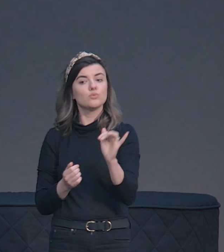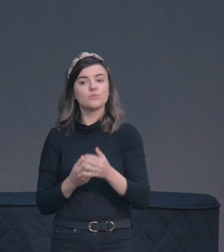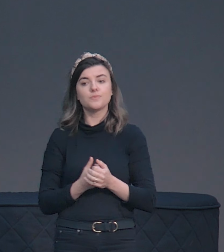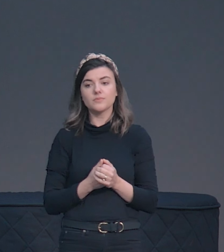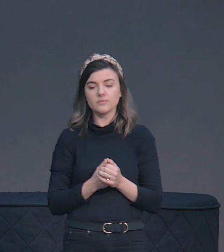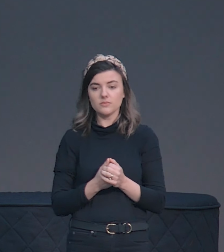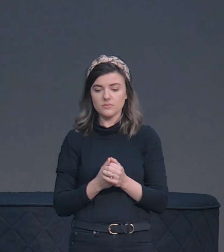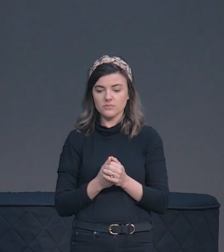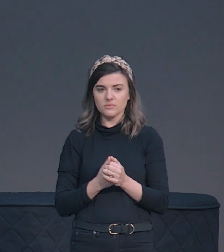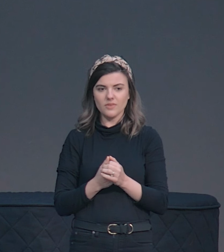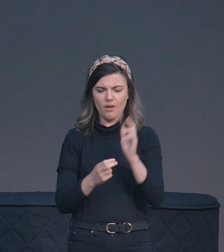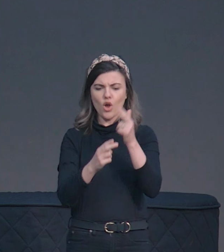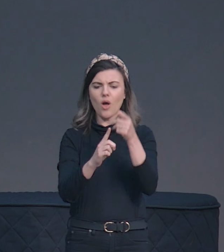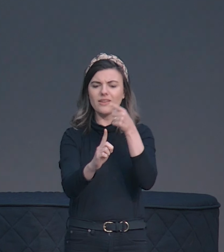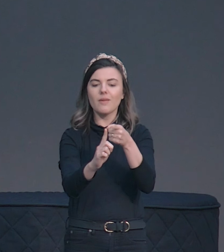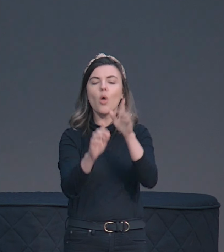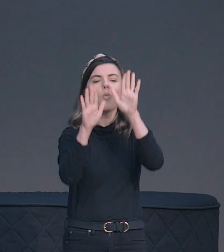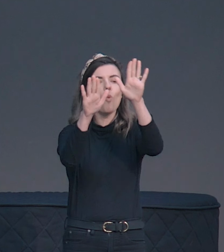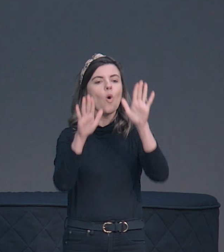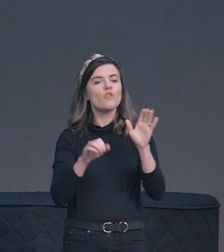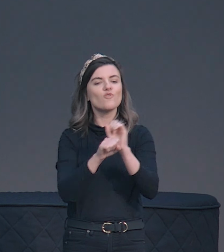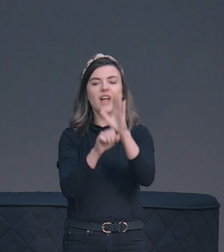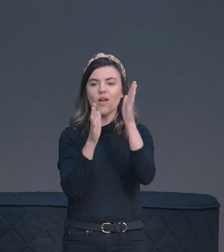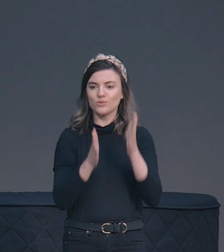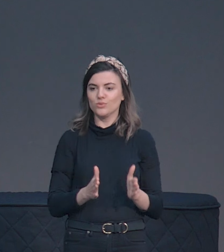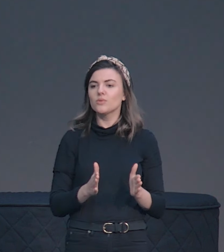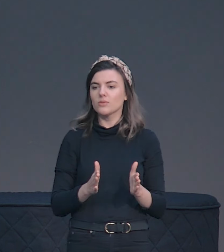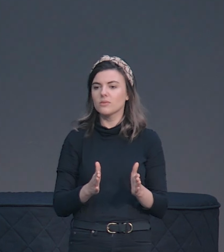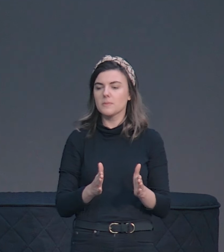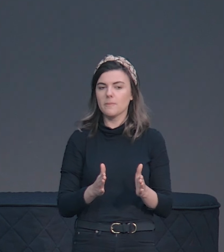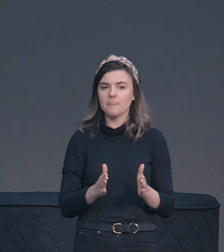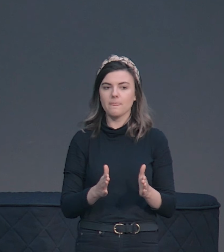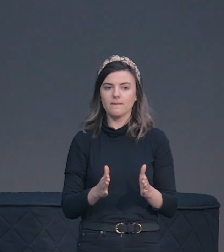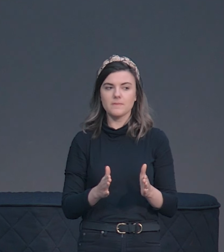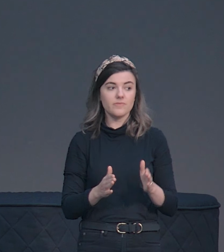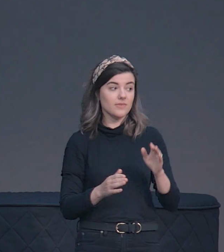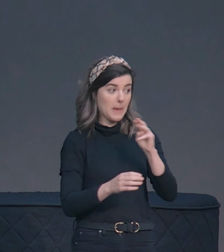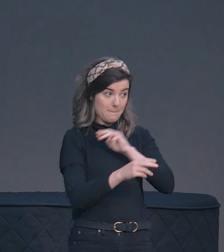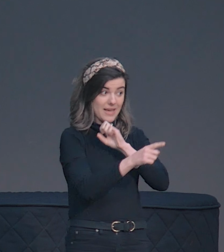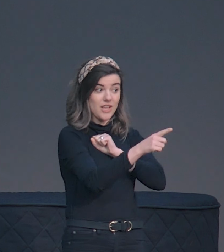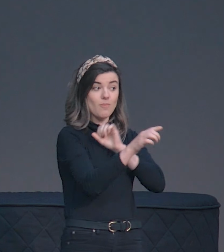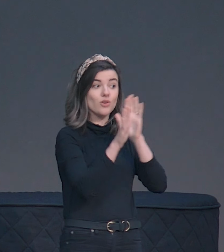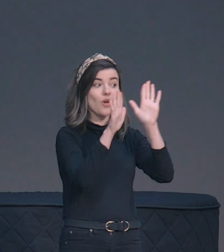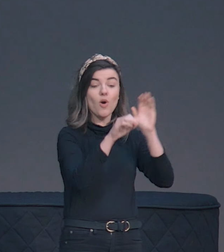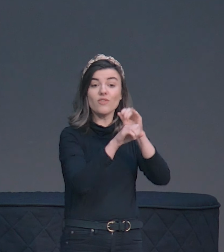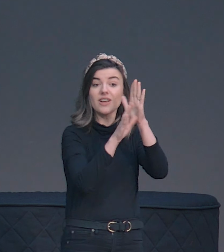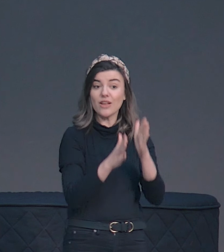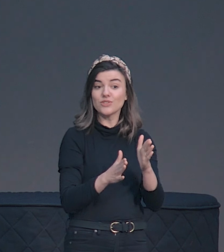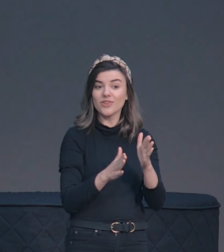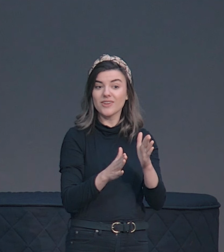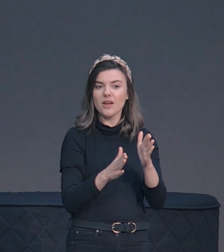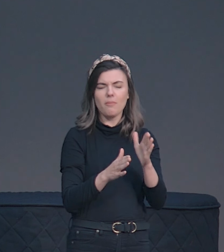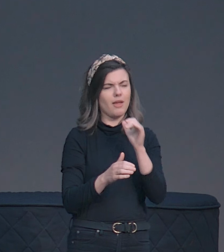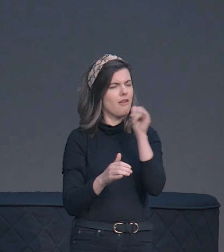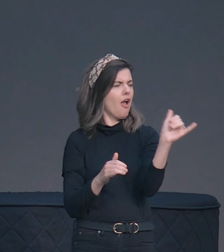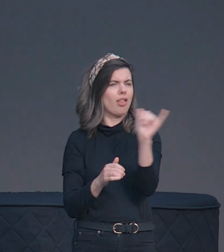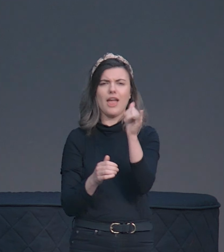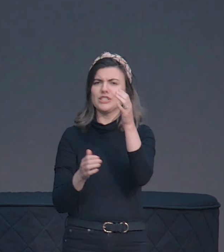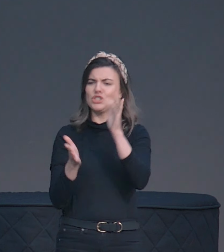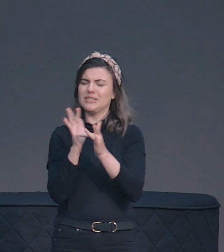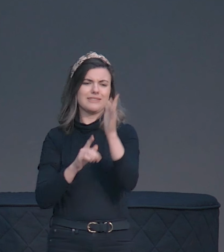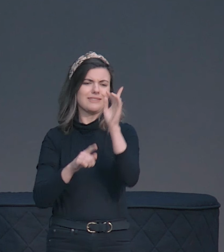He's Called The Wonderful Counselor Now Mike Is A Wonderful Counselor But He Is No Counselor Like Jesus Sorry Brother